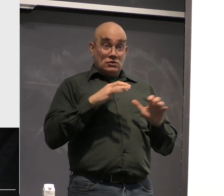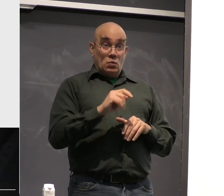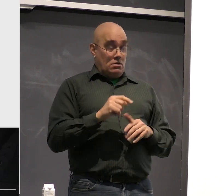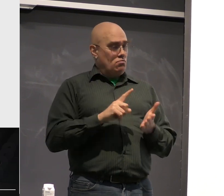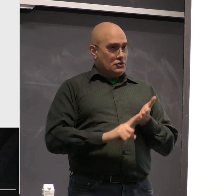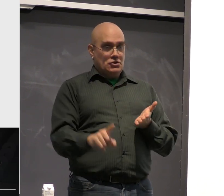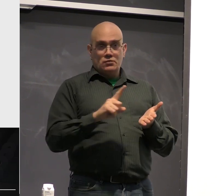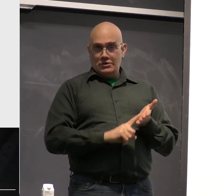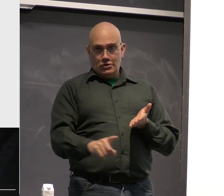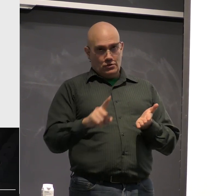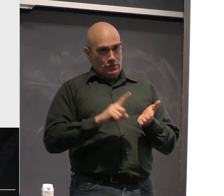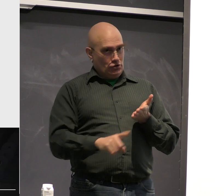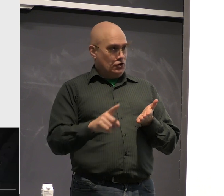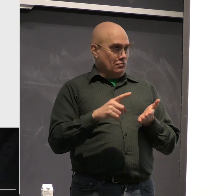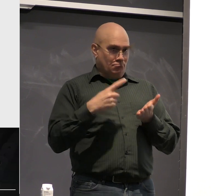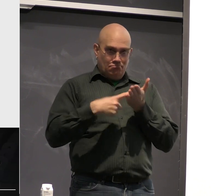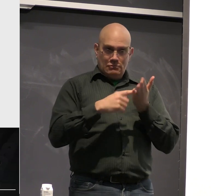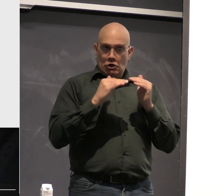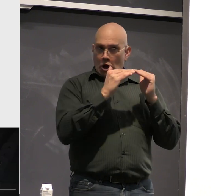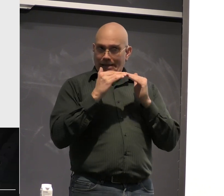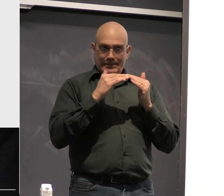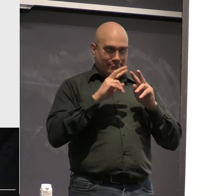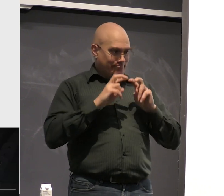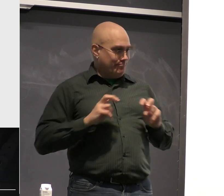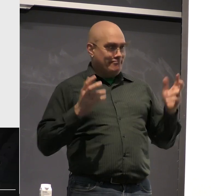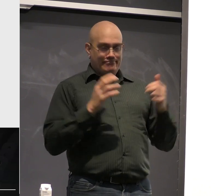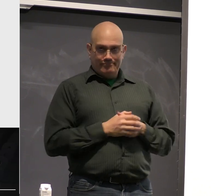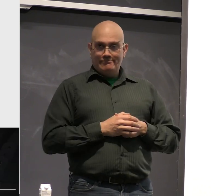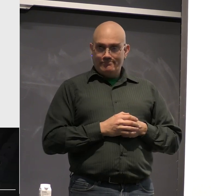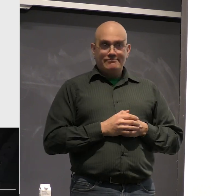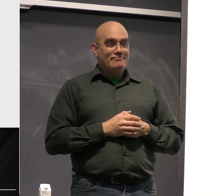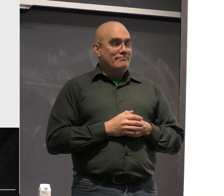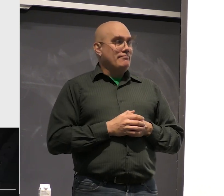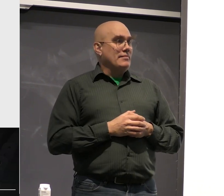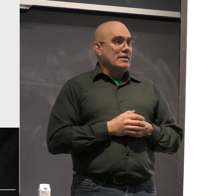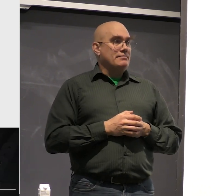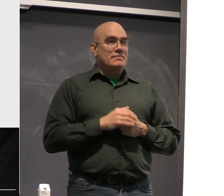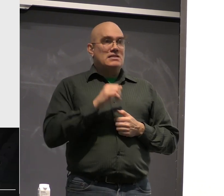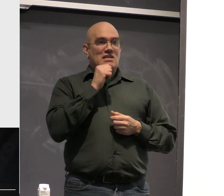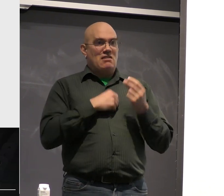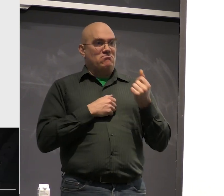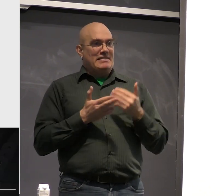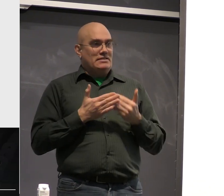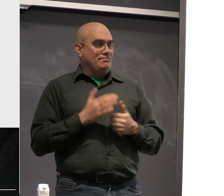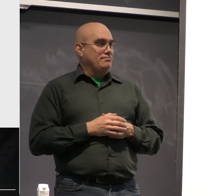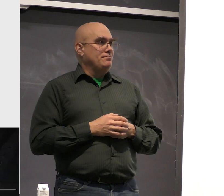animal, but I can tell you how I do it, and it's all research. Talking with colleagues, analyzing the text, and it doesn't happen